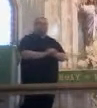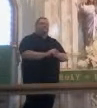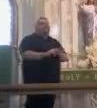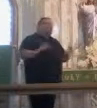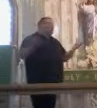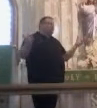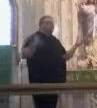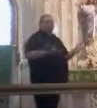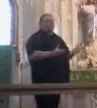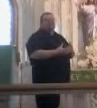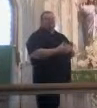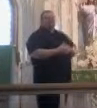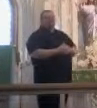what are you doing here, Elijah?